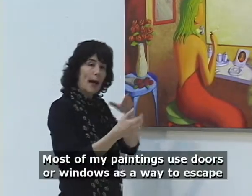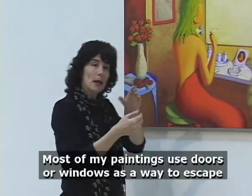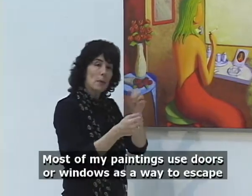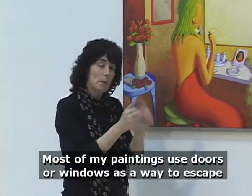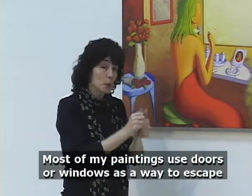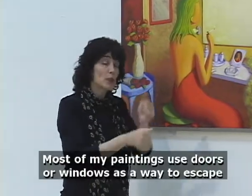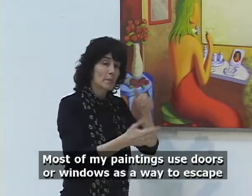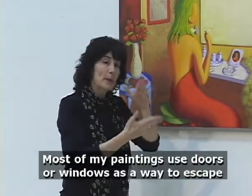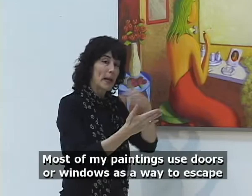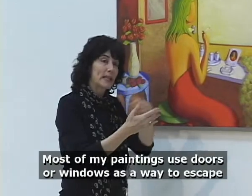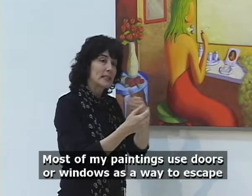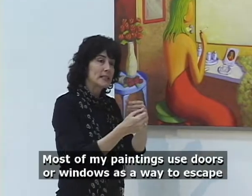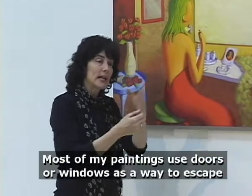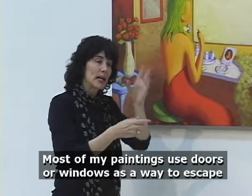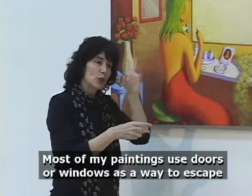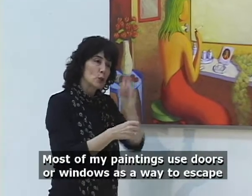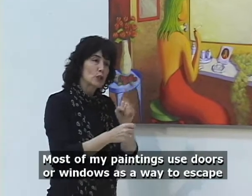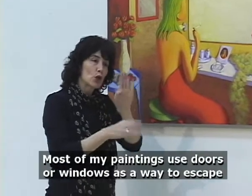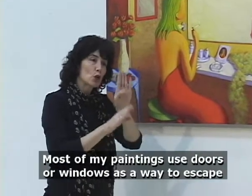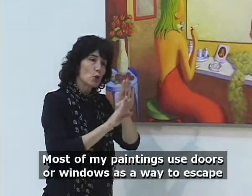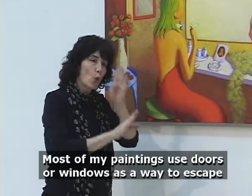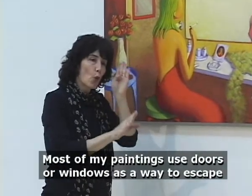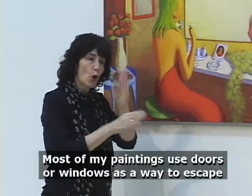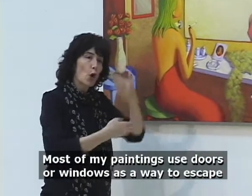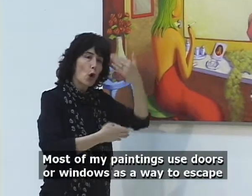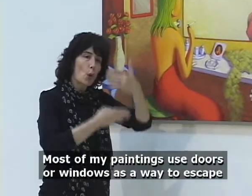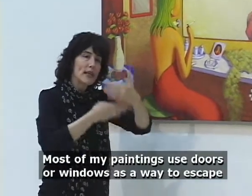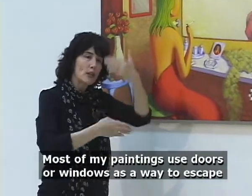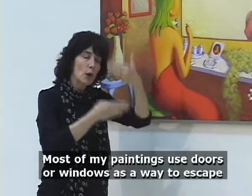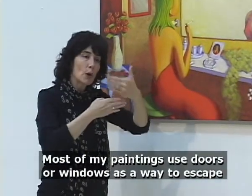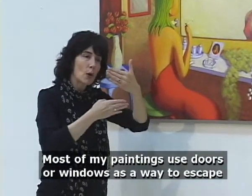Most of my paintings use doors or windows